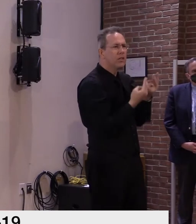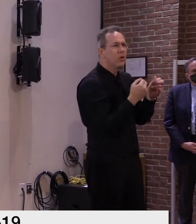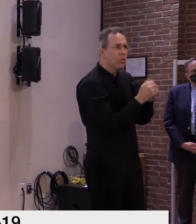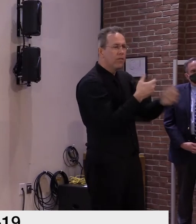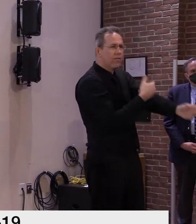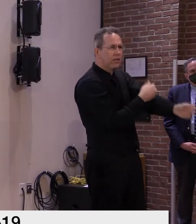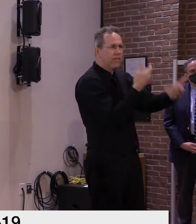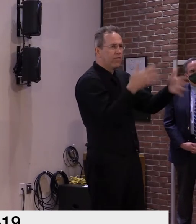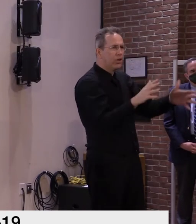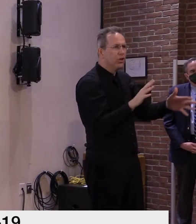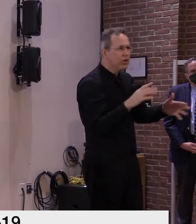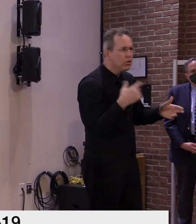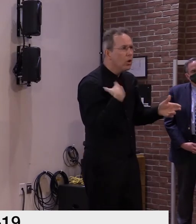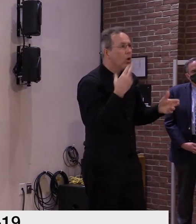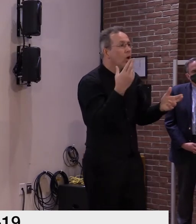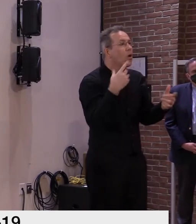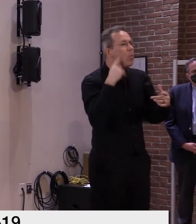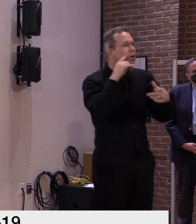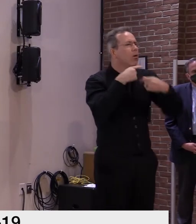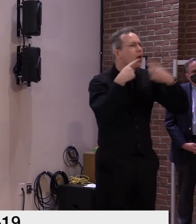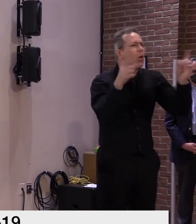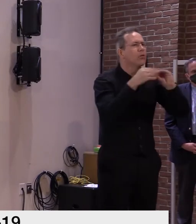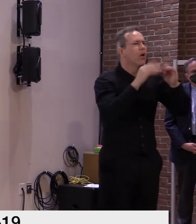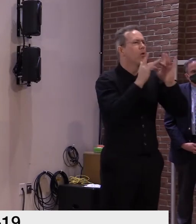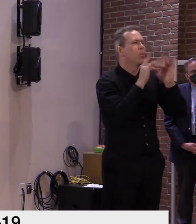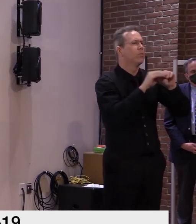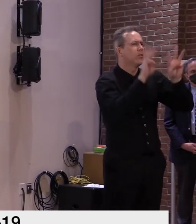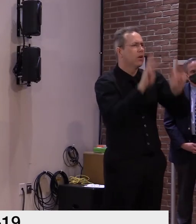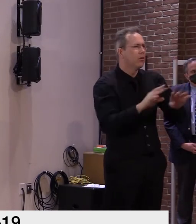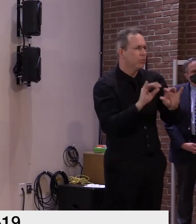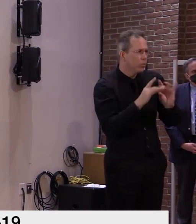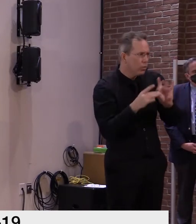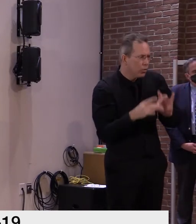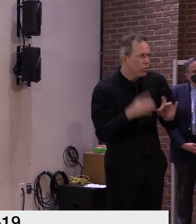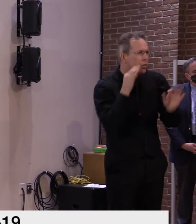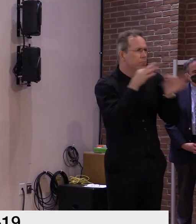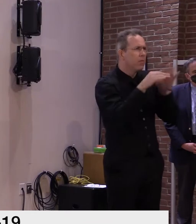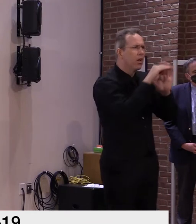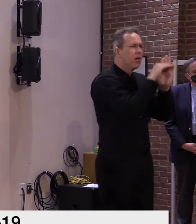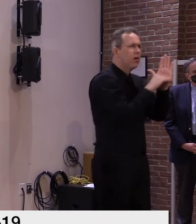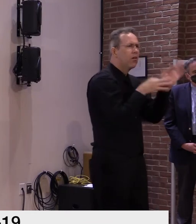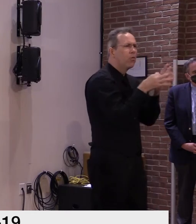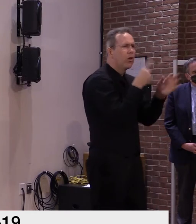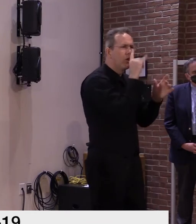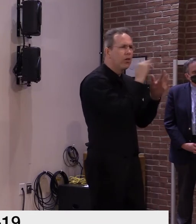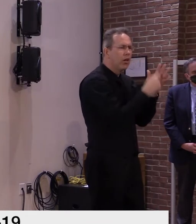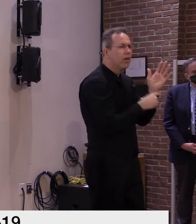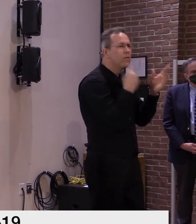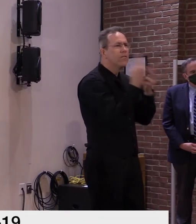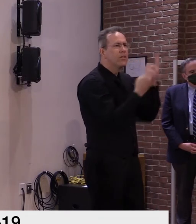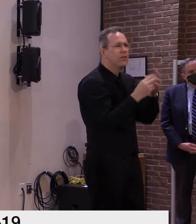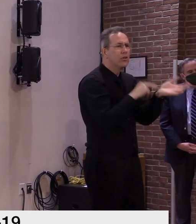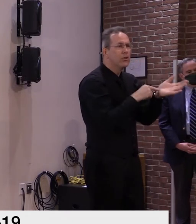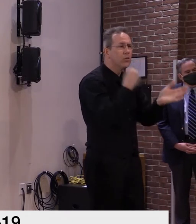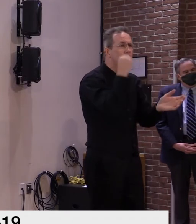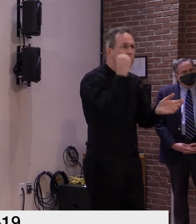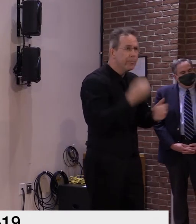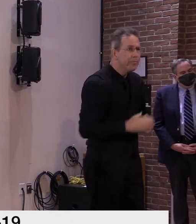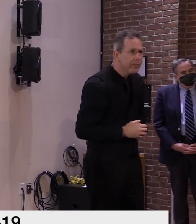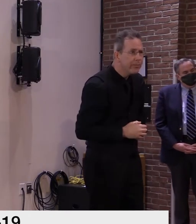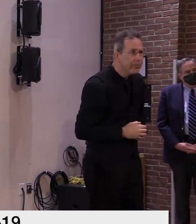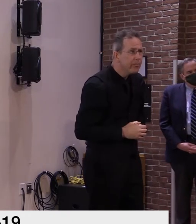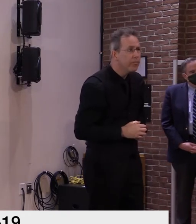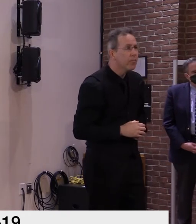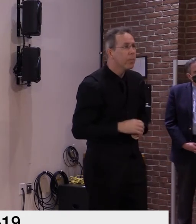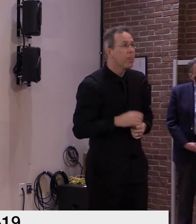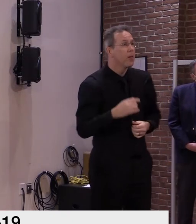website with that guidance for the individual. But the way that you've described it to me,